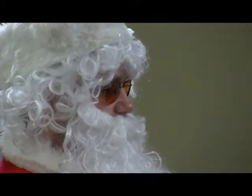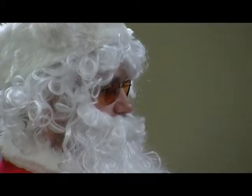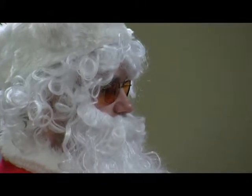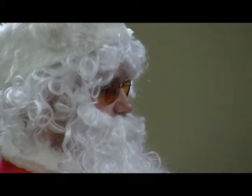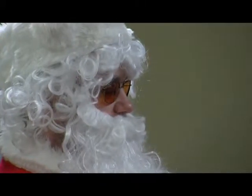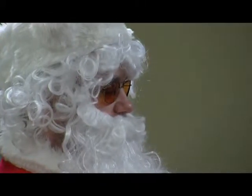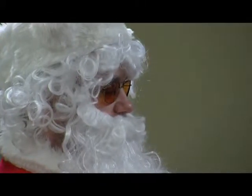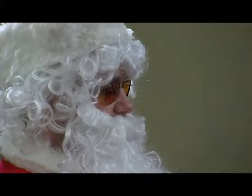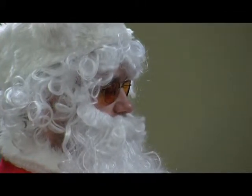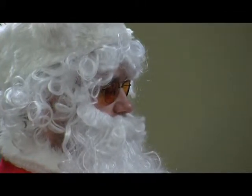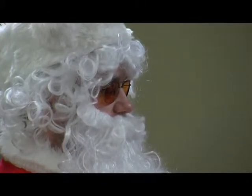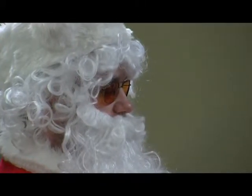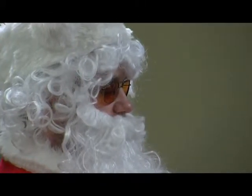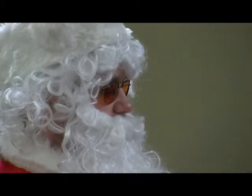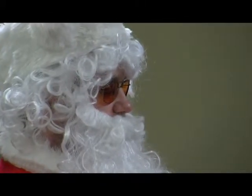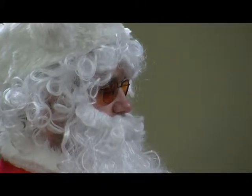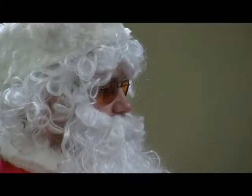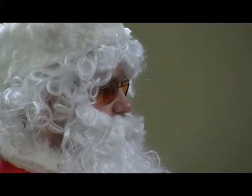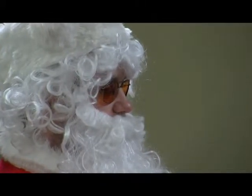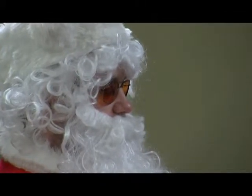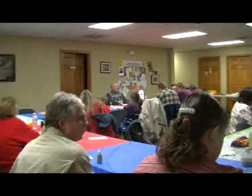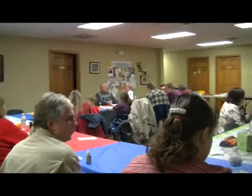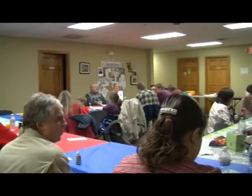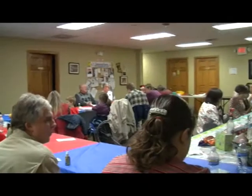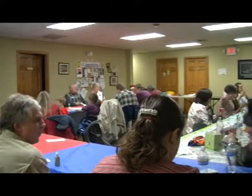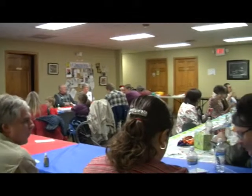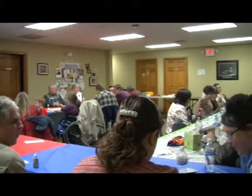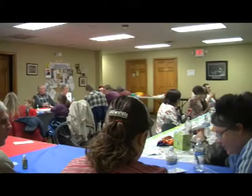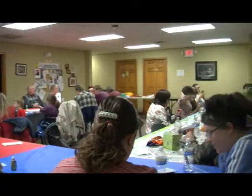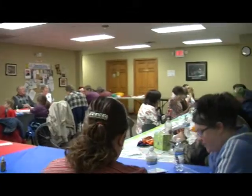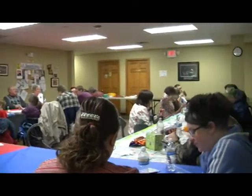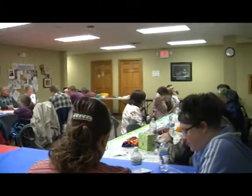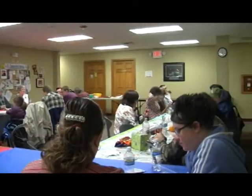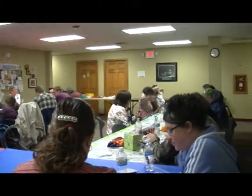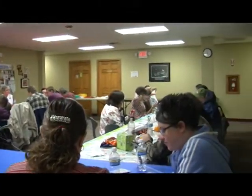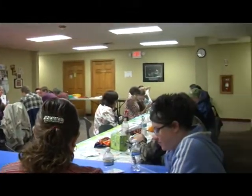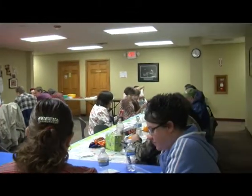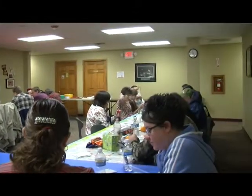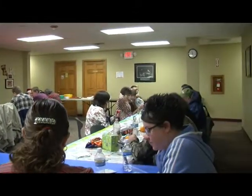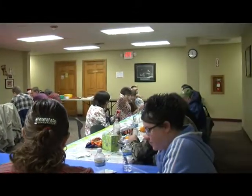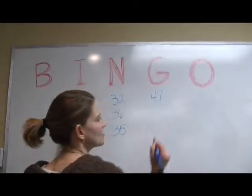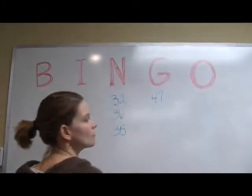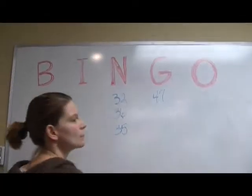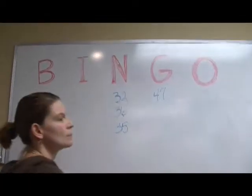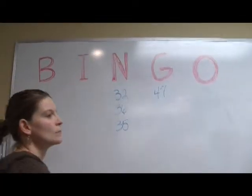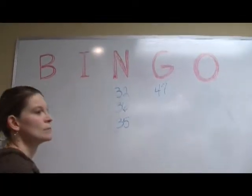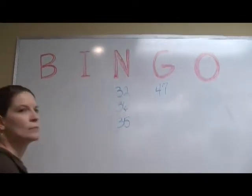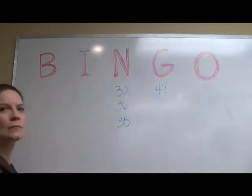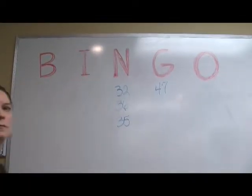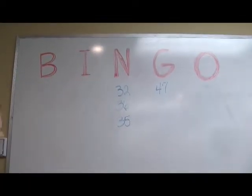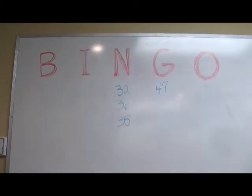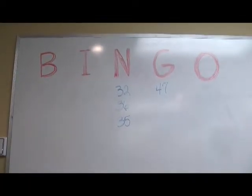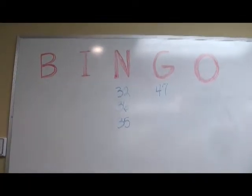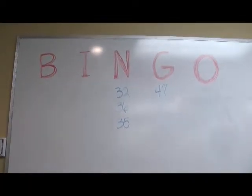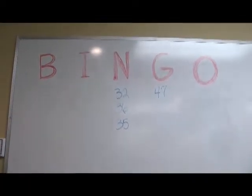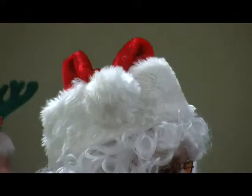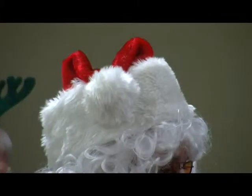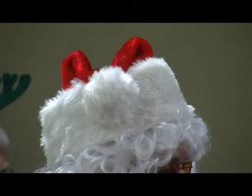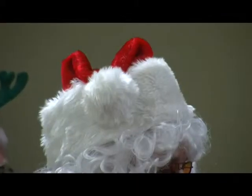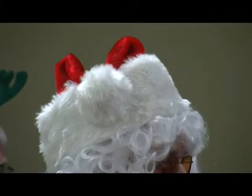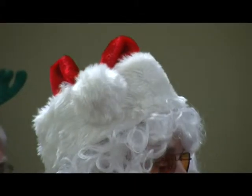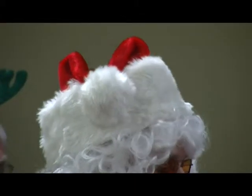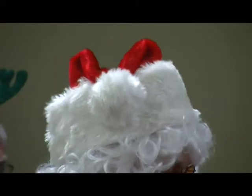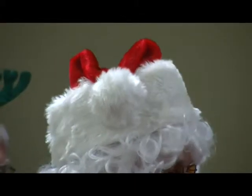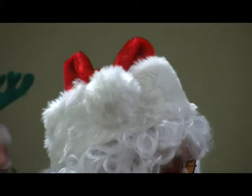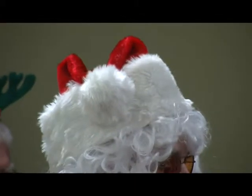Aside from his usual duties this time of year, Santa likes to help out in the community, but right now, there's only one word on his mind. He